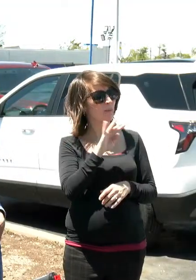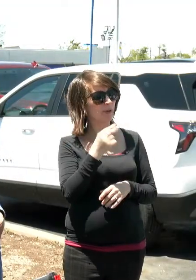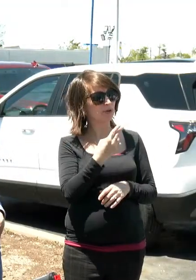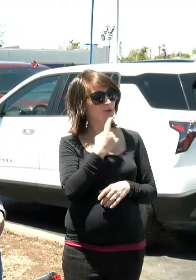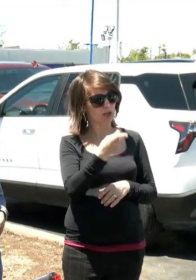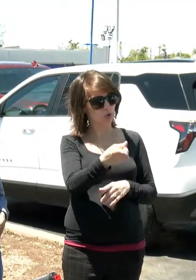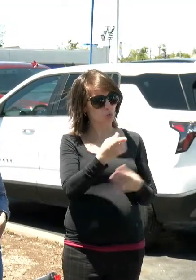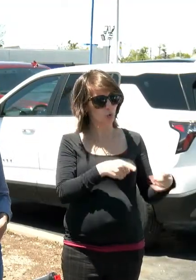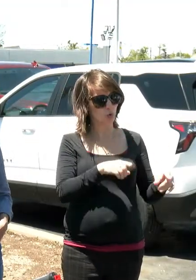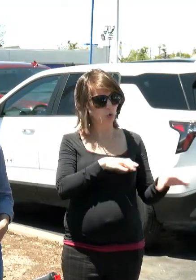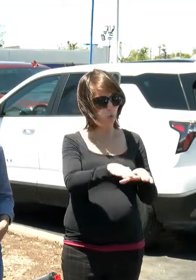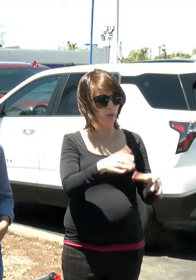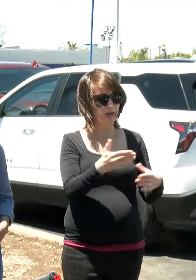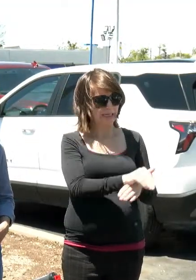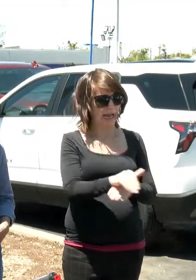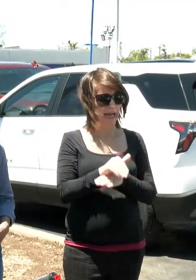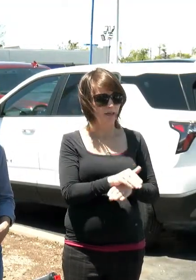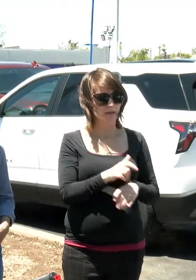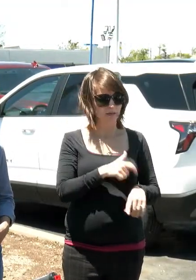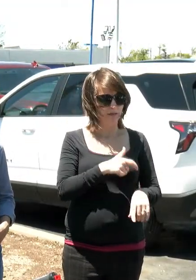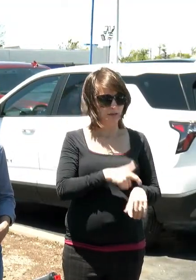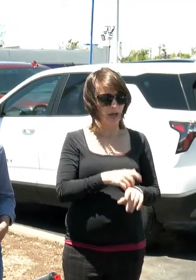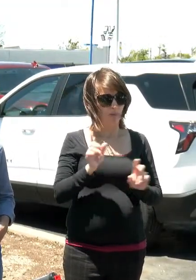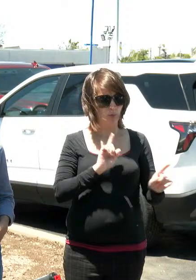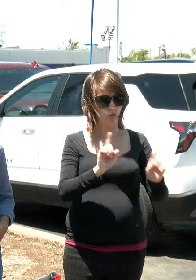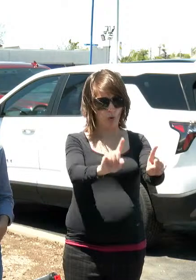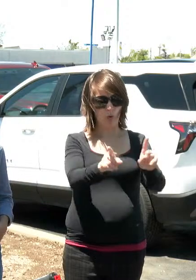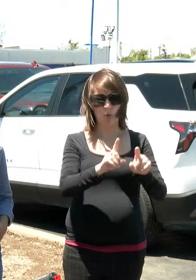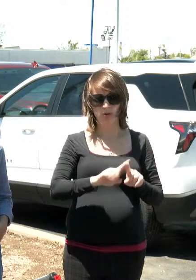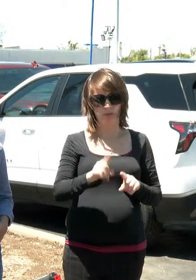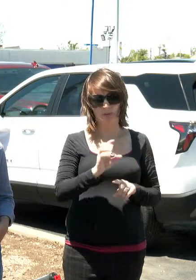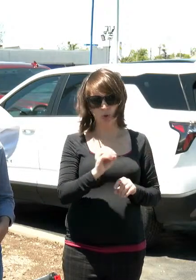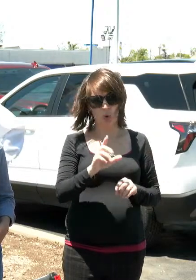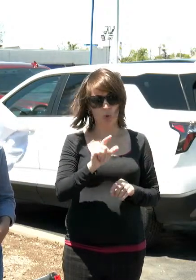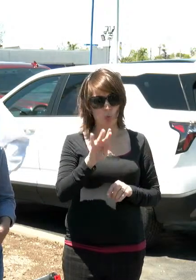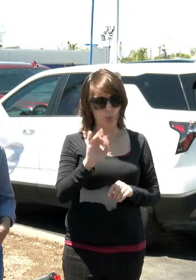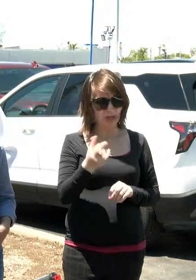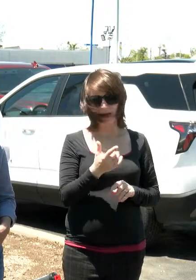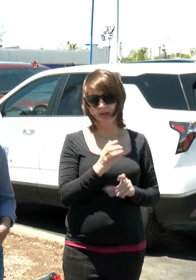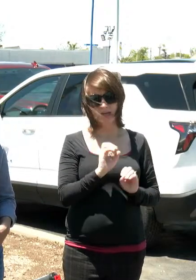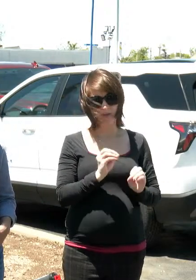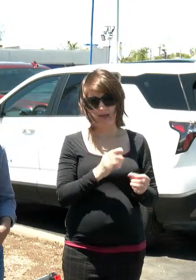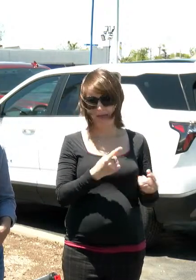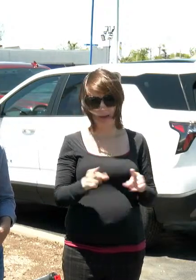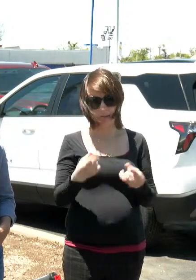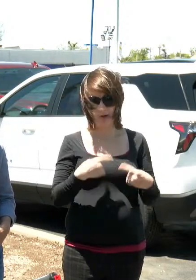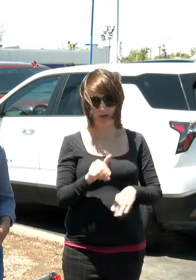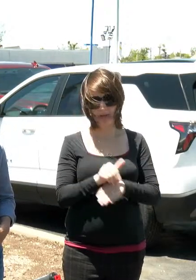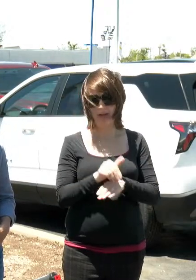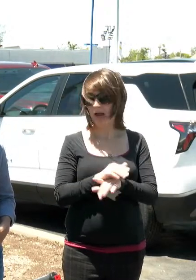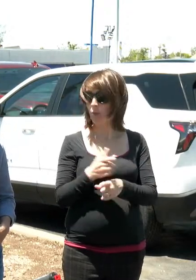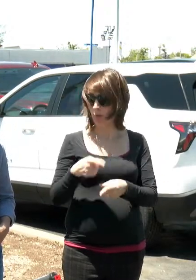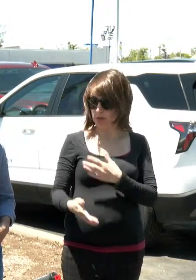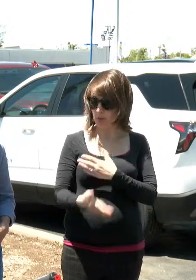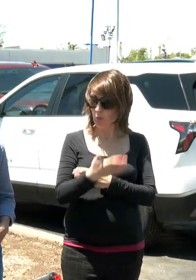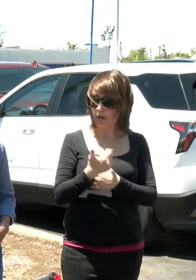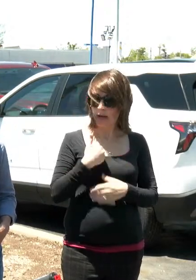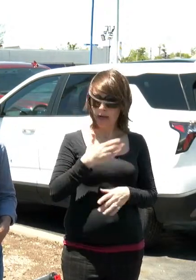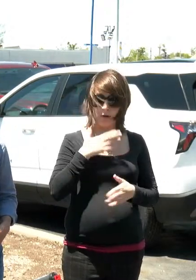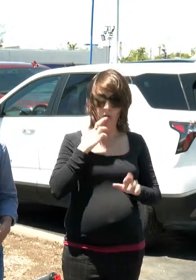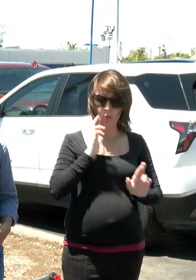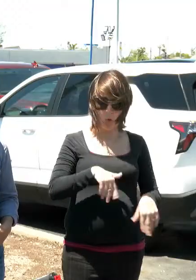nightly patrols to keep looting at a minimum. Nothing like that's coming up at night. Well, even this morning, I get my report all through the